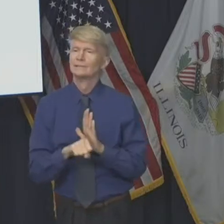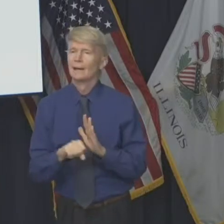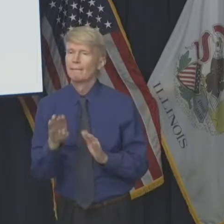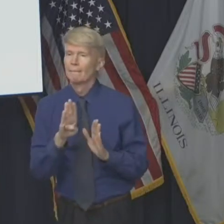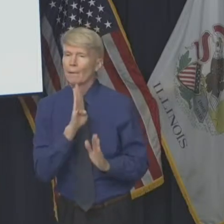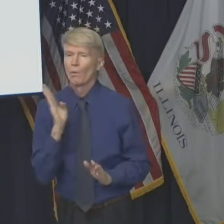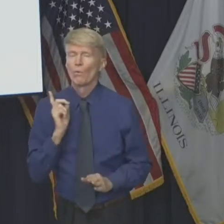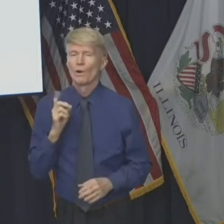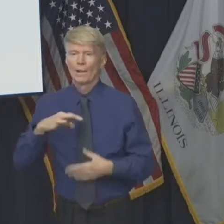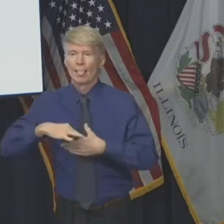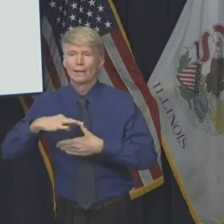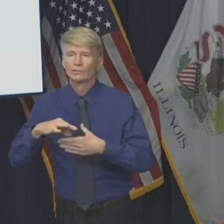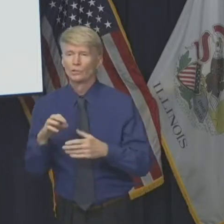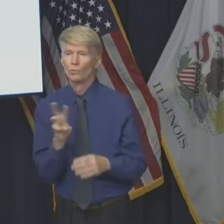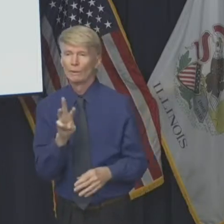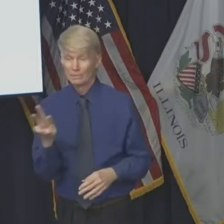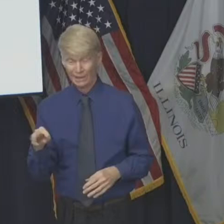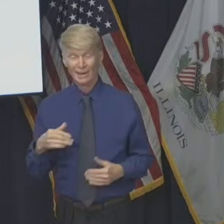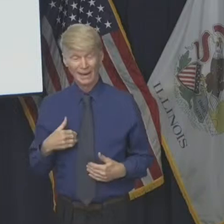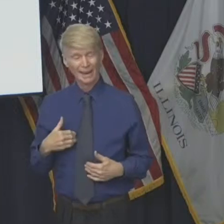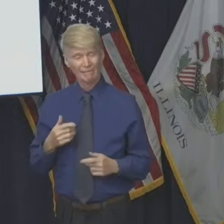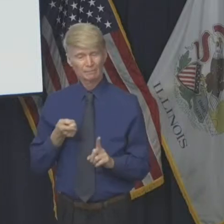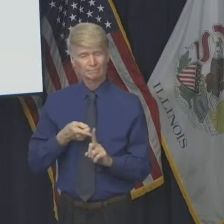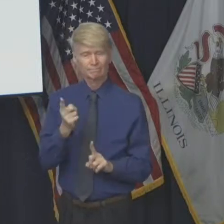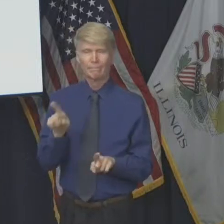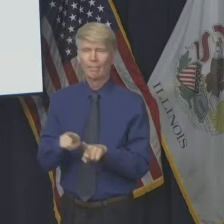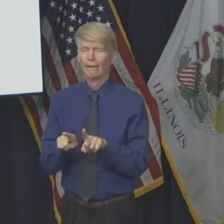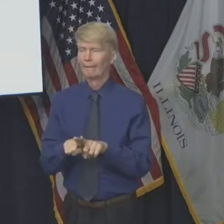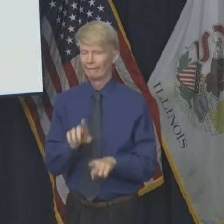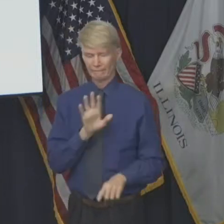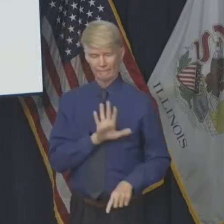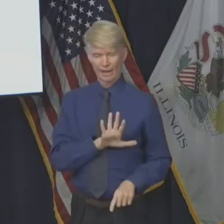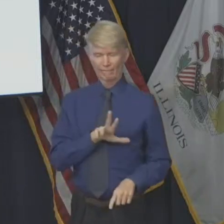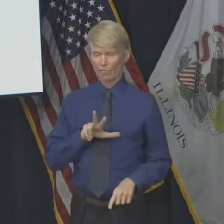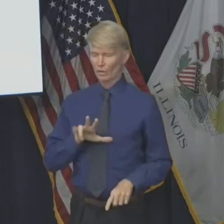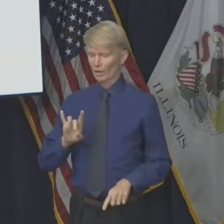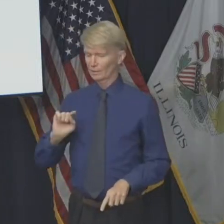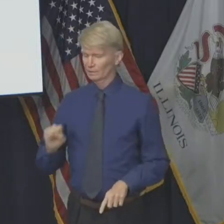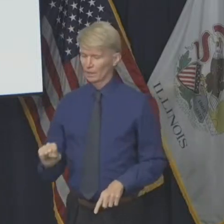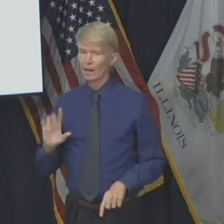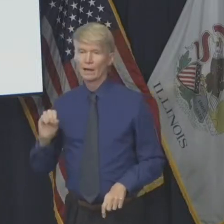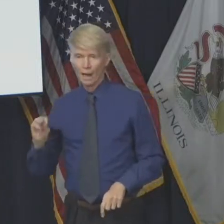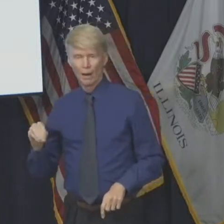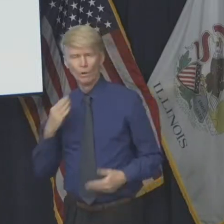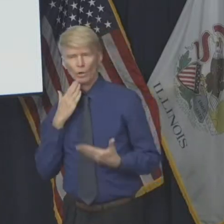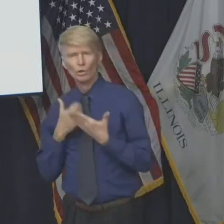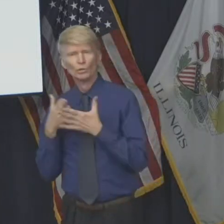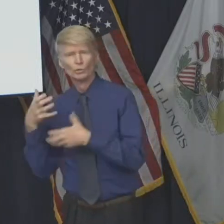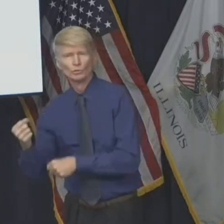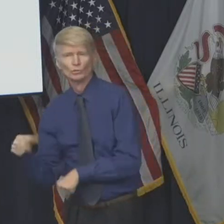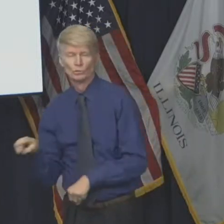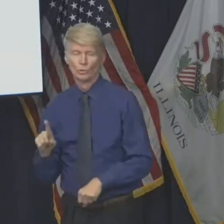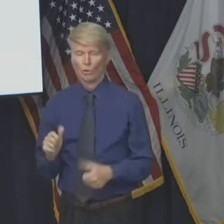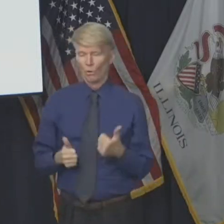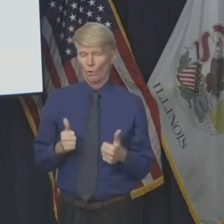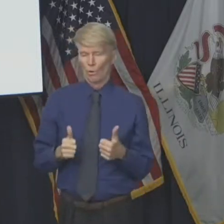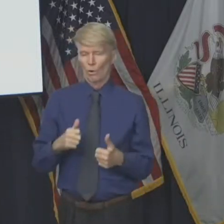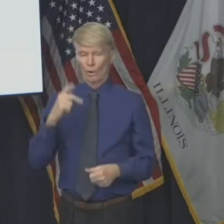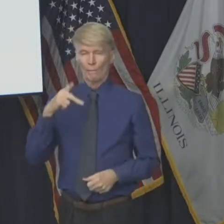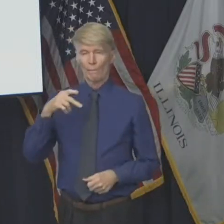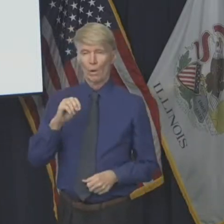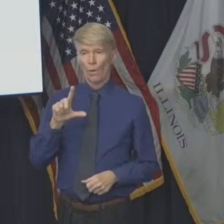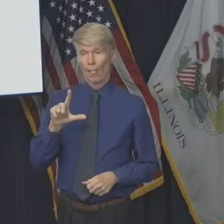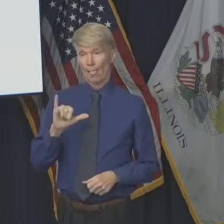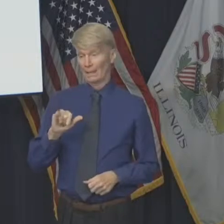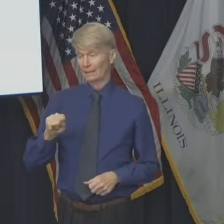website, to dedicated sites like 538.com or the election coverage section of the Politico